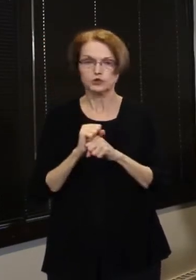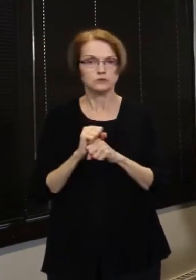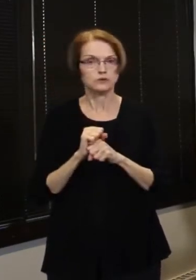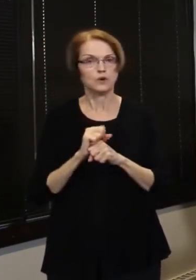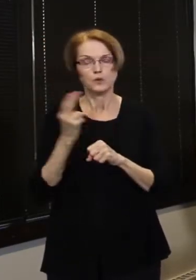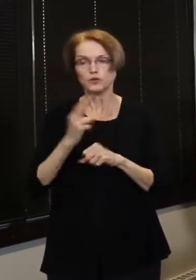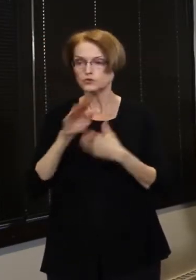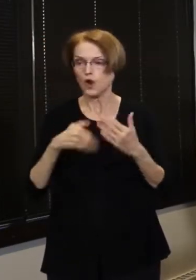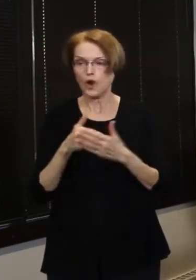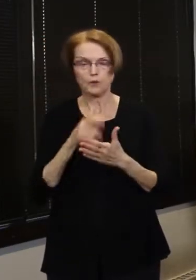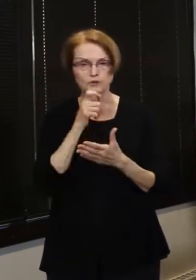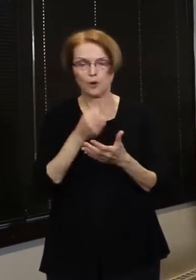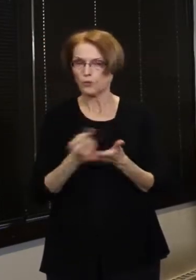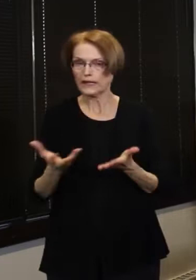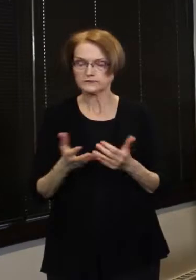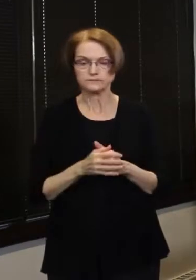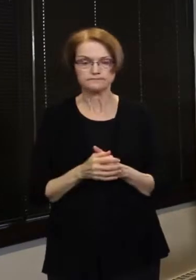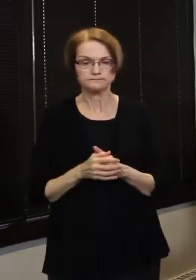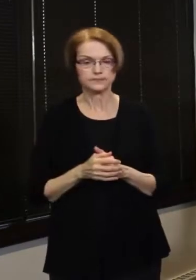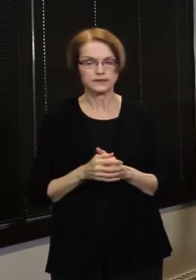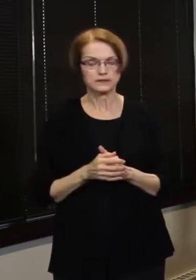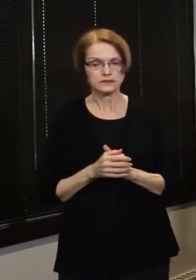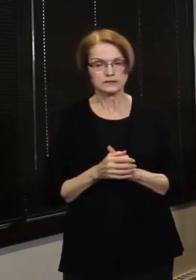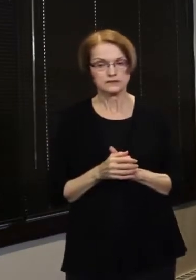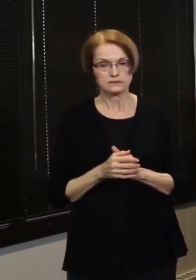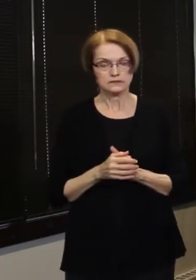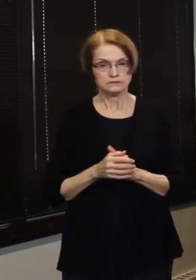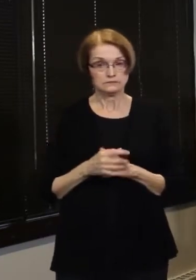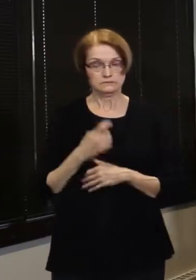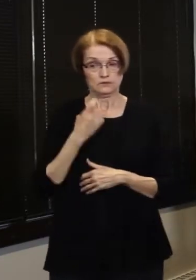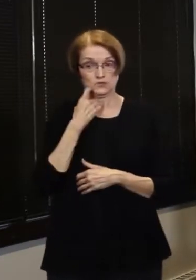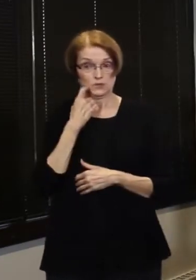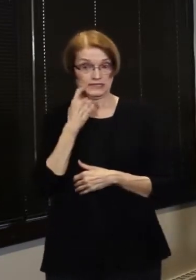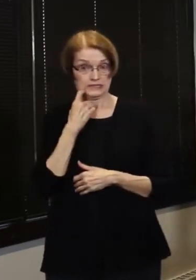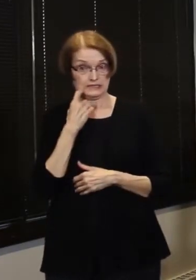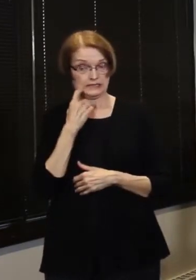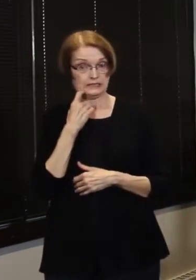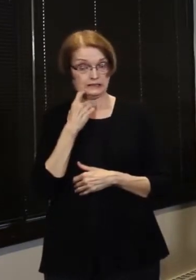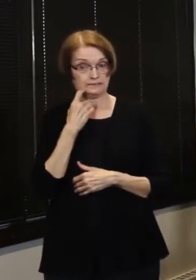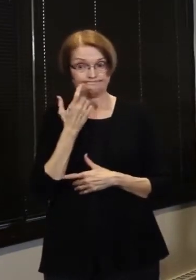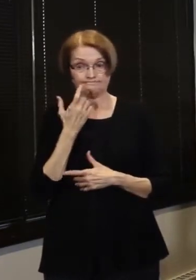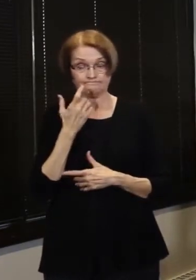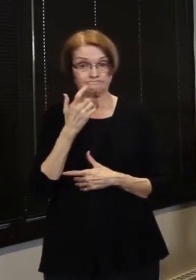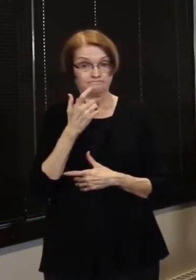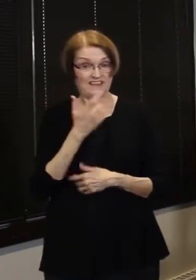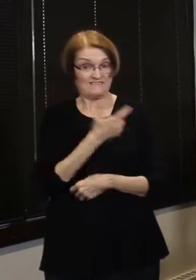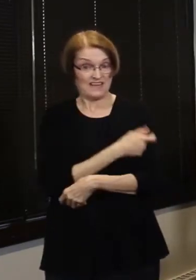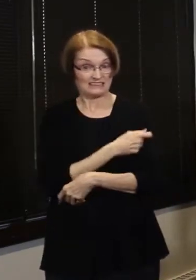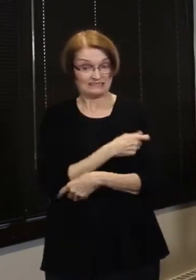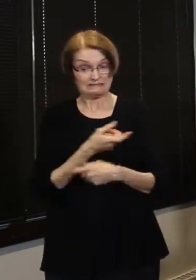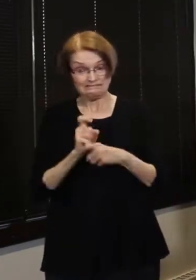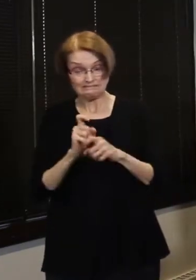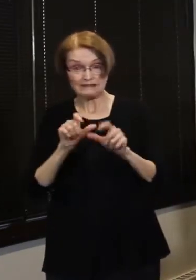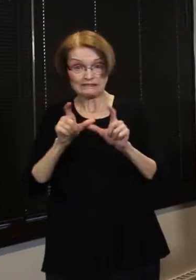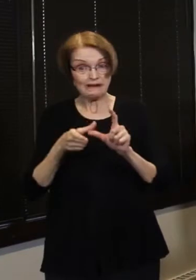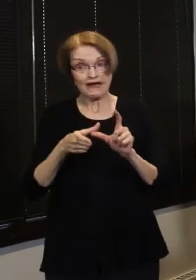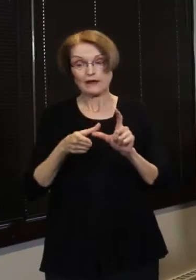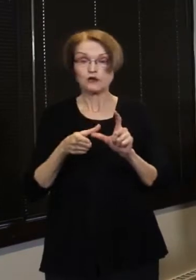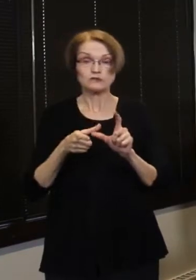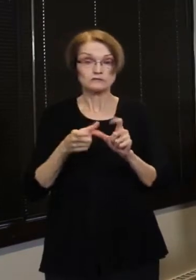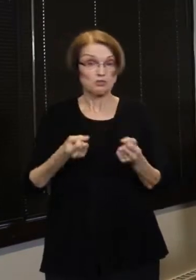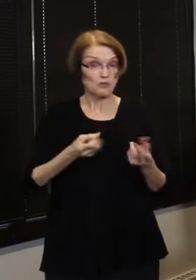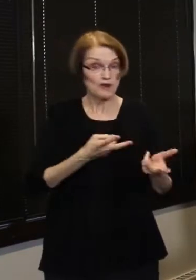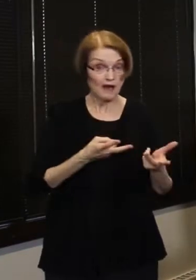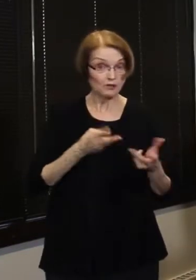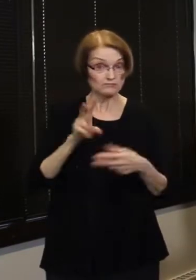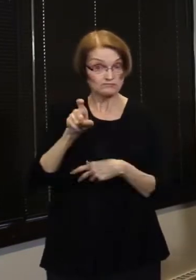waste. Have any doses in the region expired or had to be disposed of that the task force knows about? Not